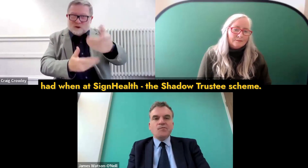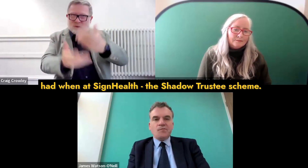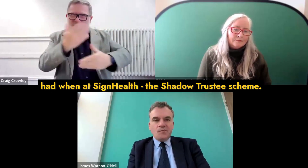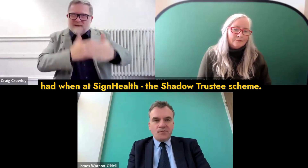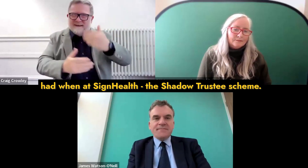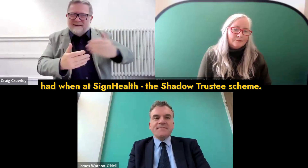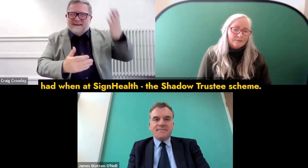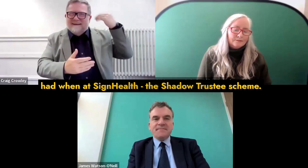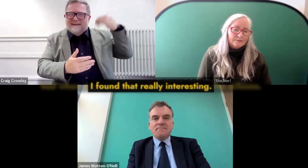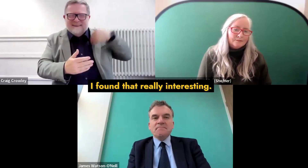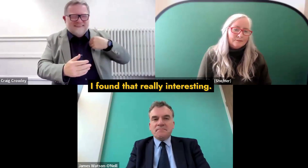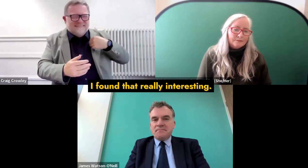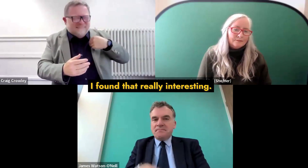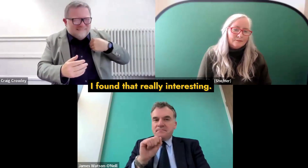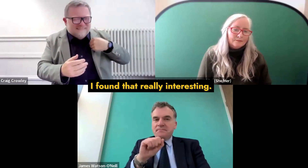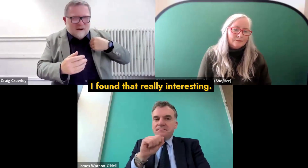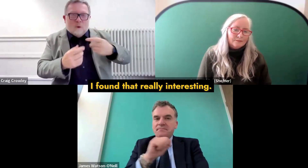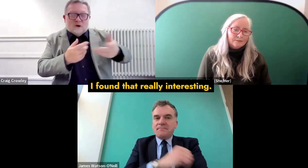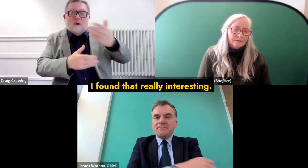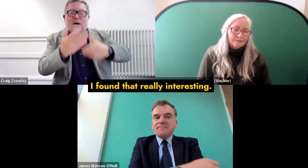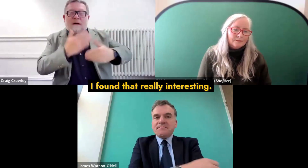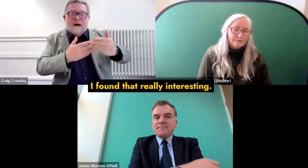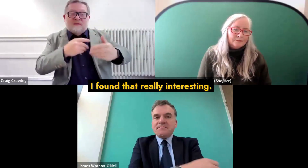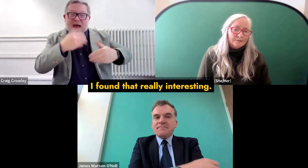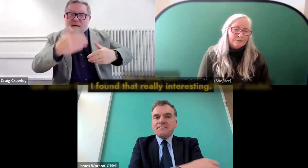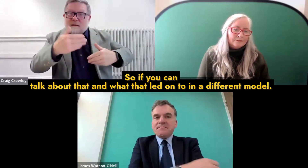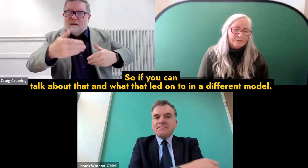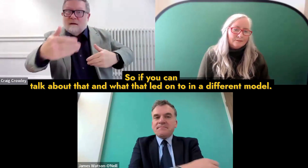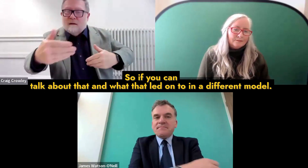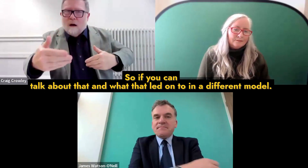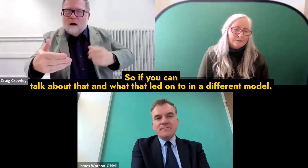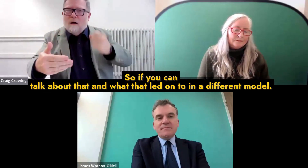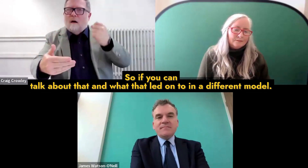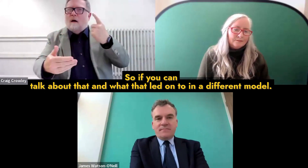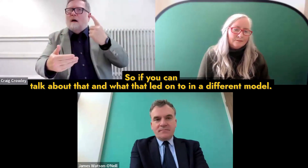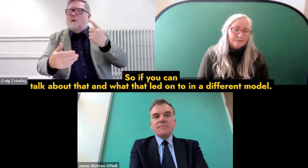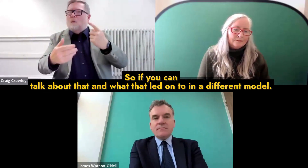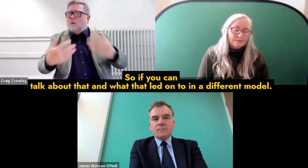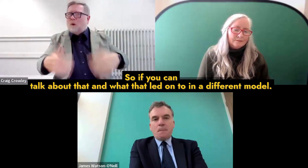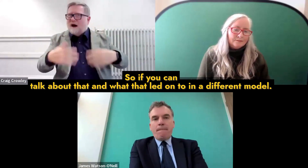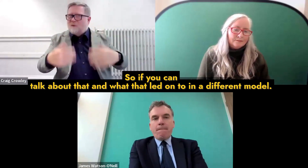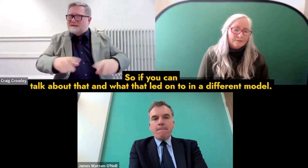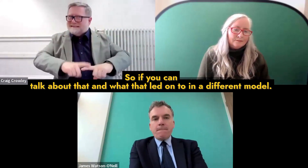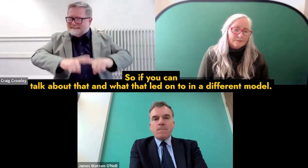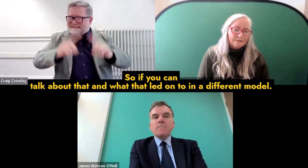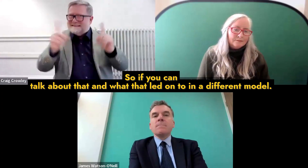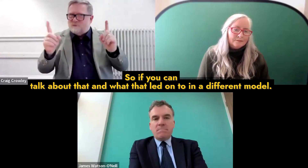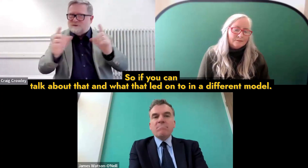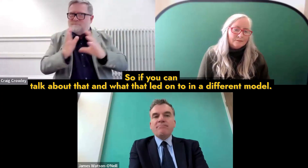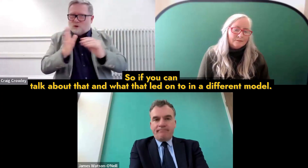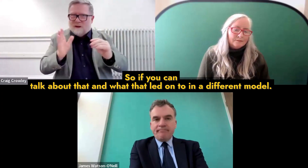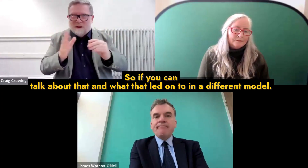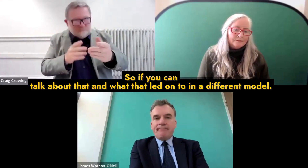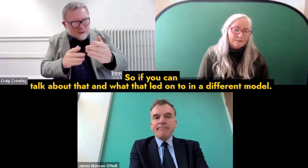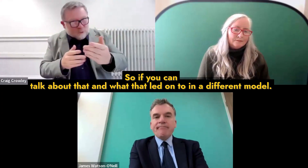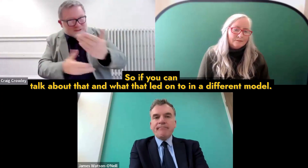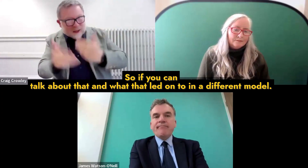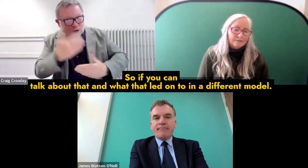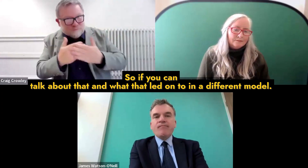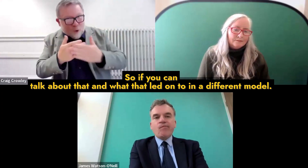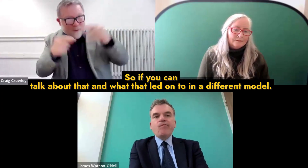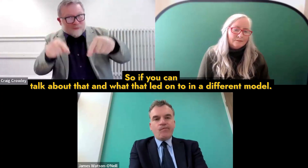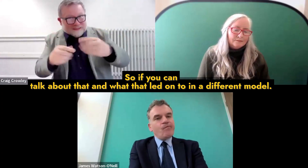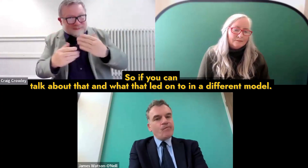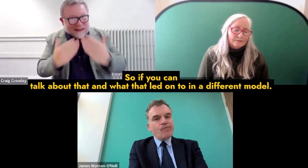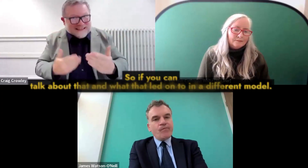Shadow Trustee Scheme. I found that really interesting. So if you can talk about that and what that led on